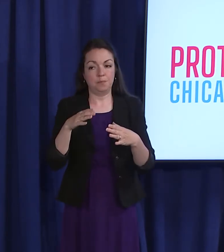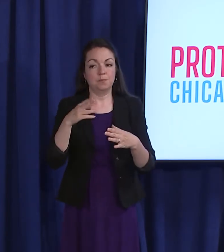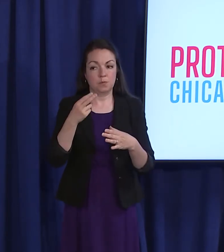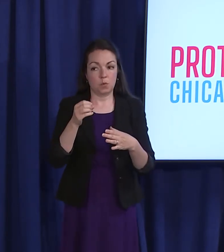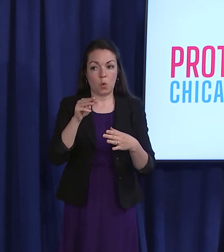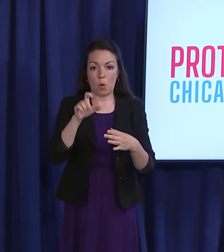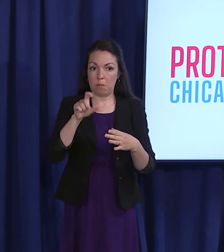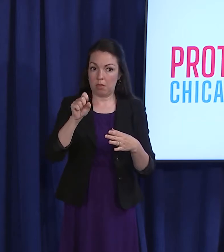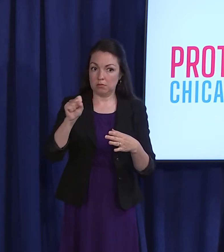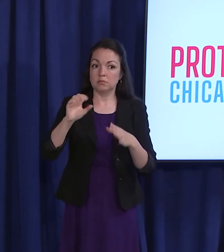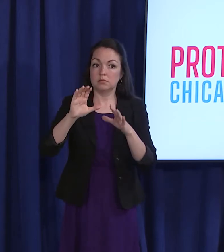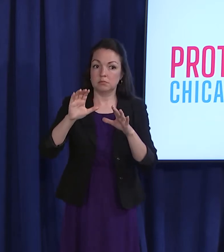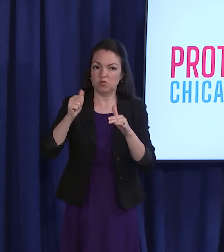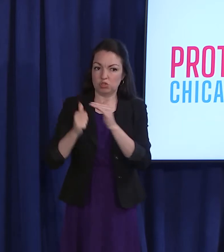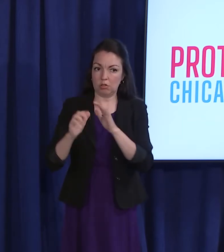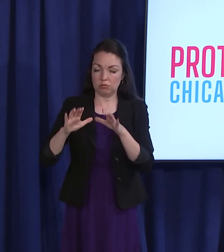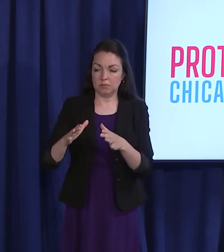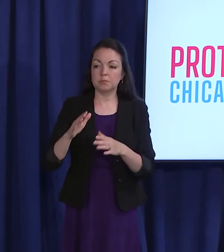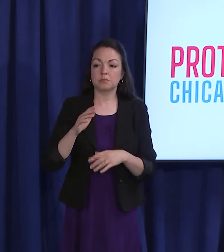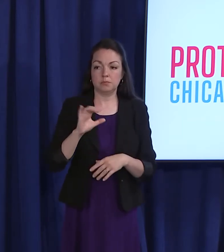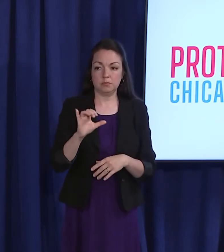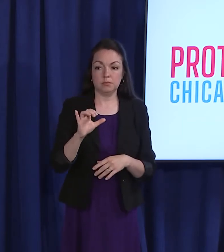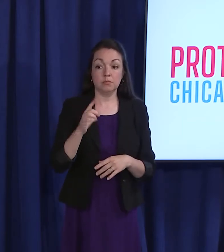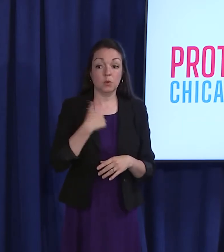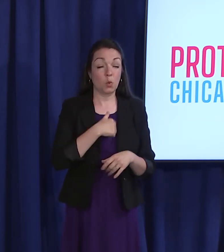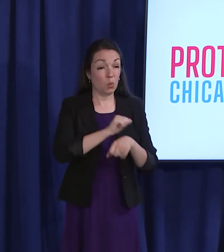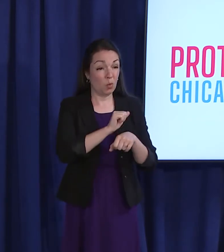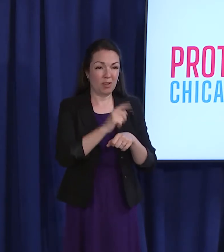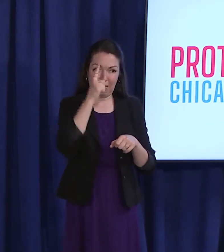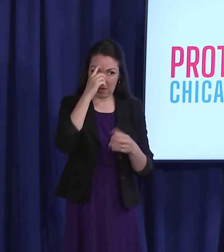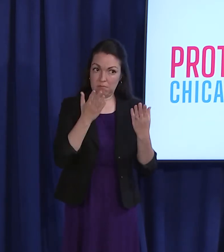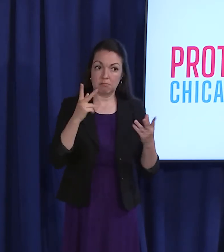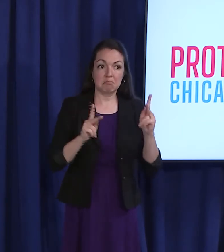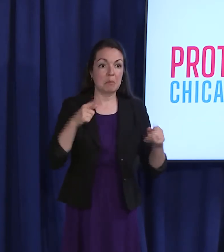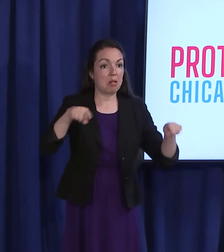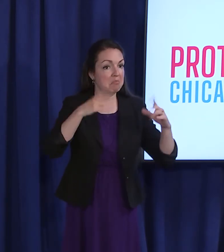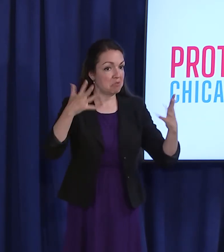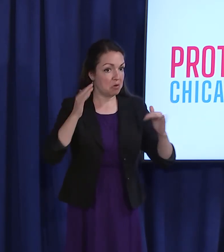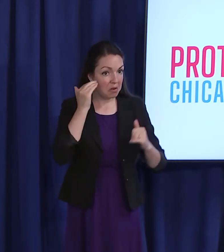also worked here in Chicago, as I think people know, with Department of